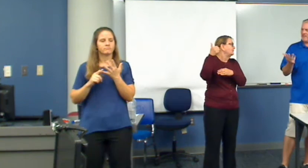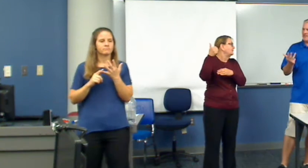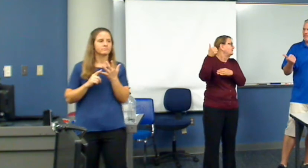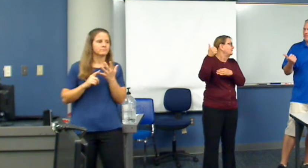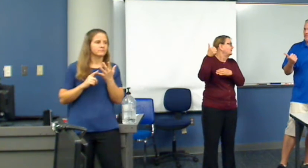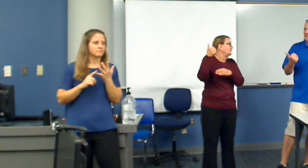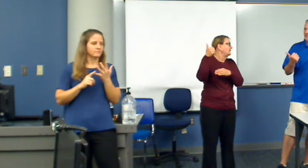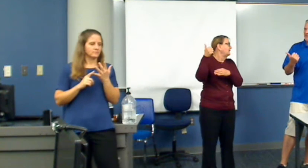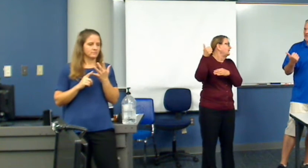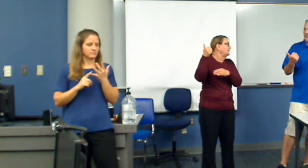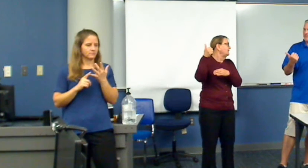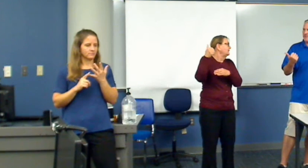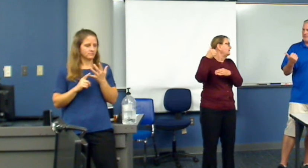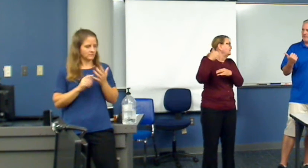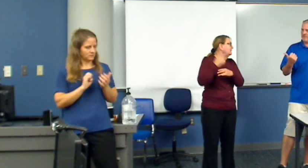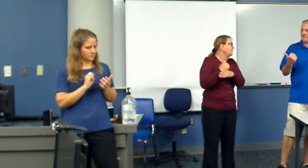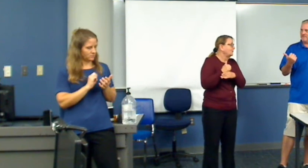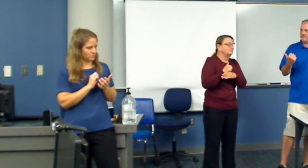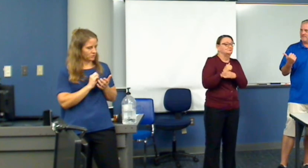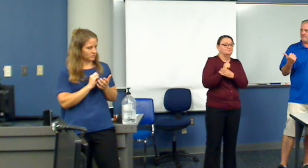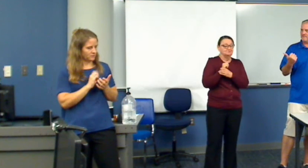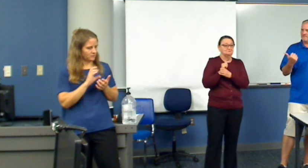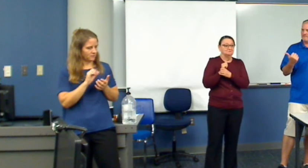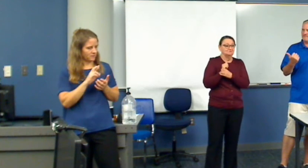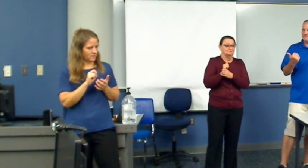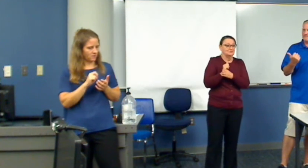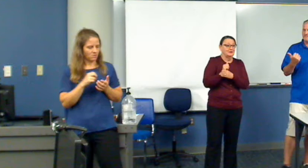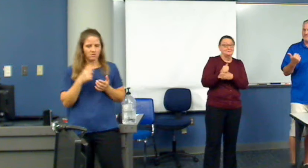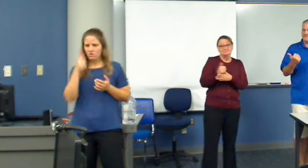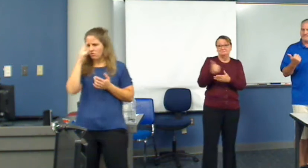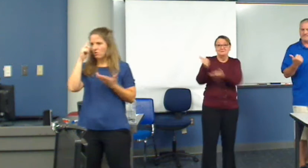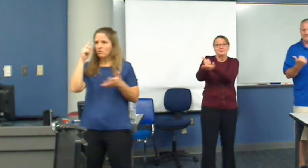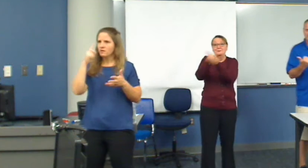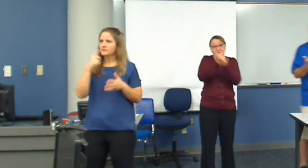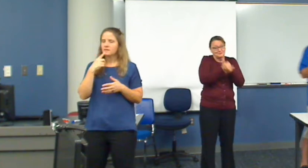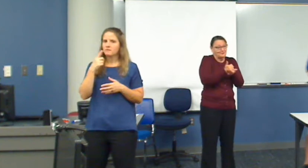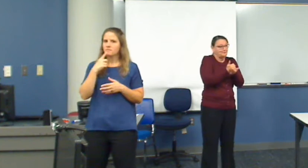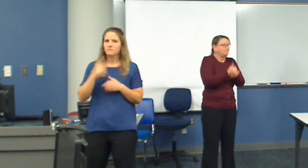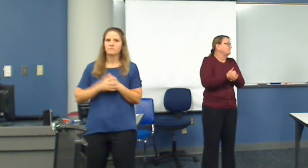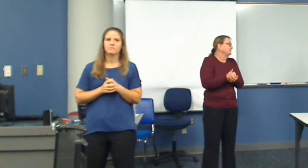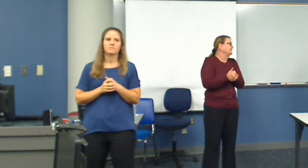I thought I said comes up.